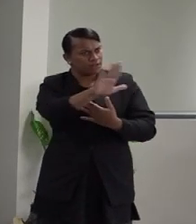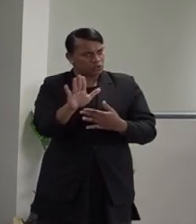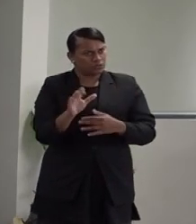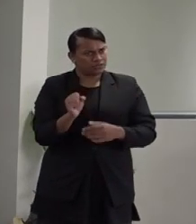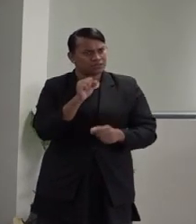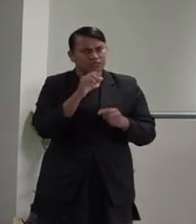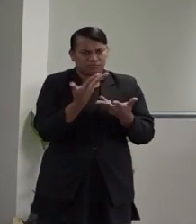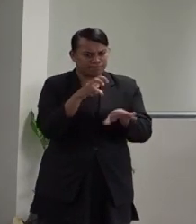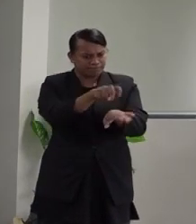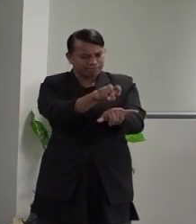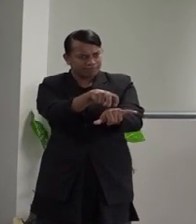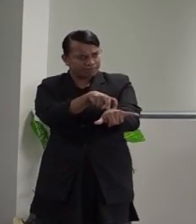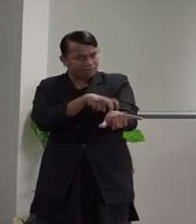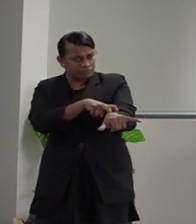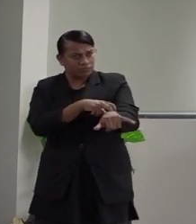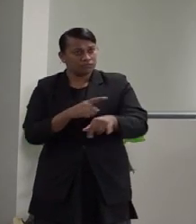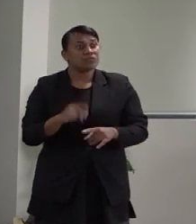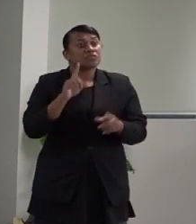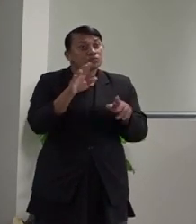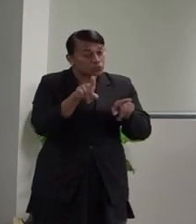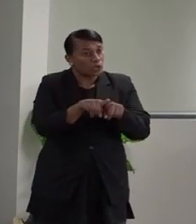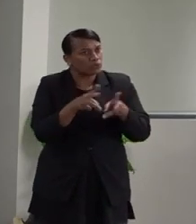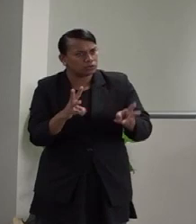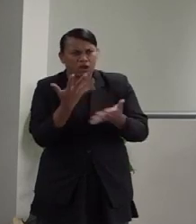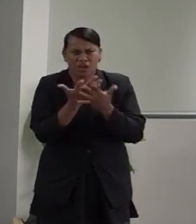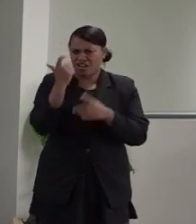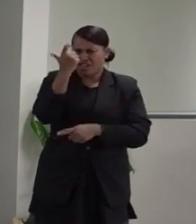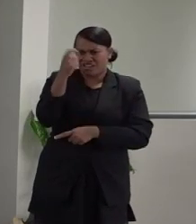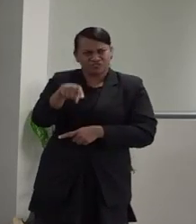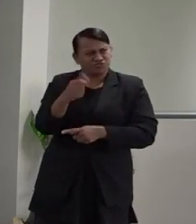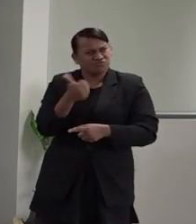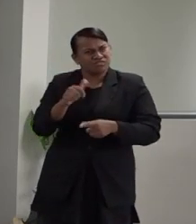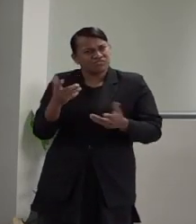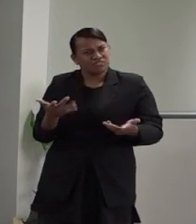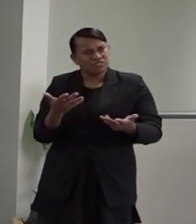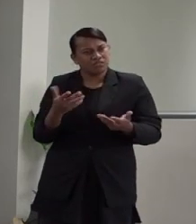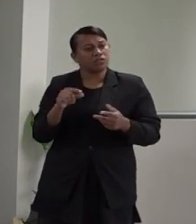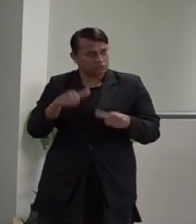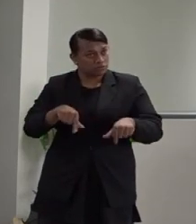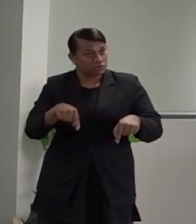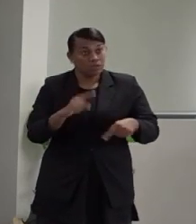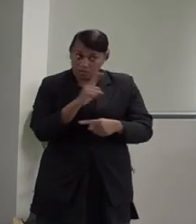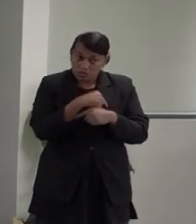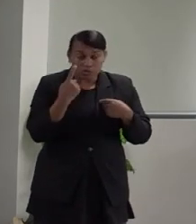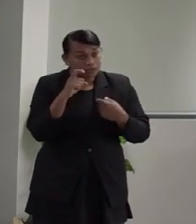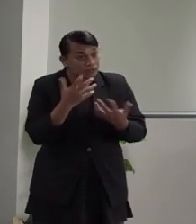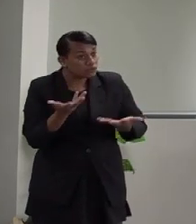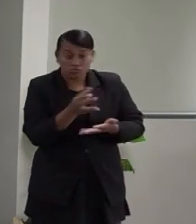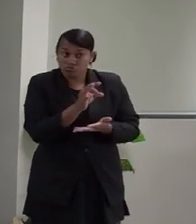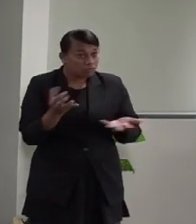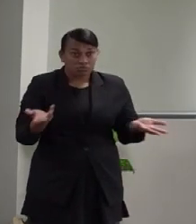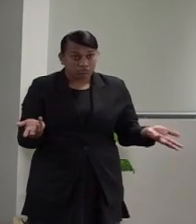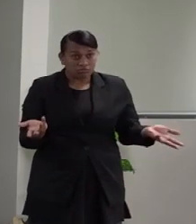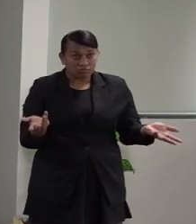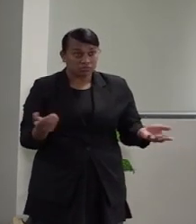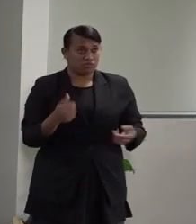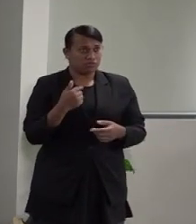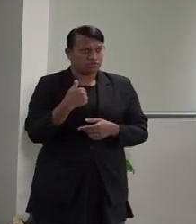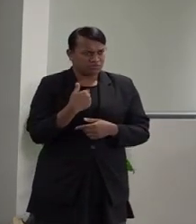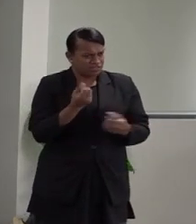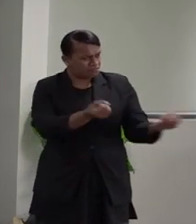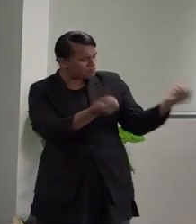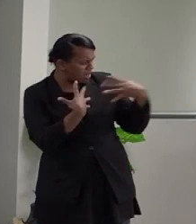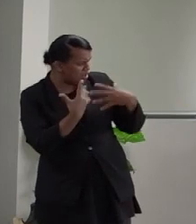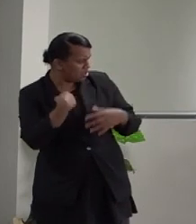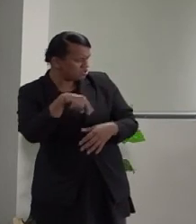than they are on the ground when you're caring for your own community. If we had not been alerted to this breach, and even if one